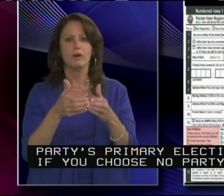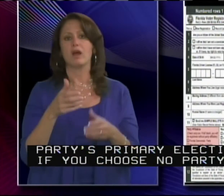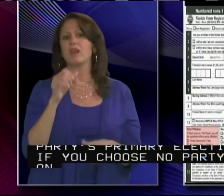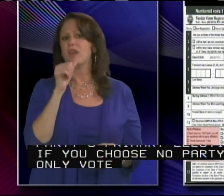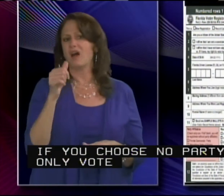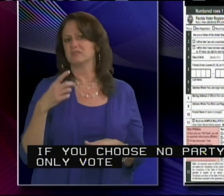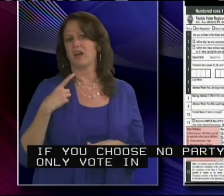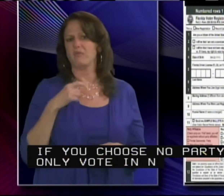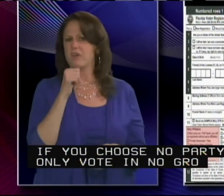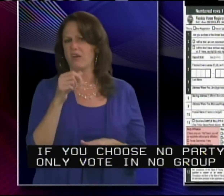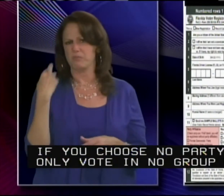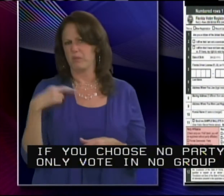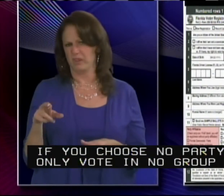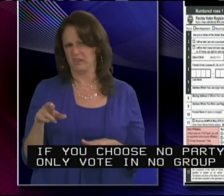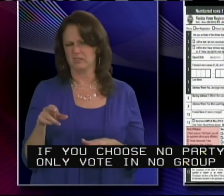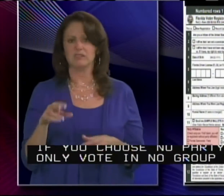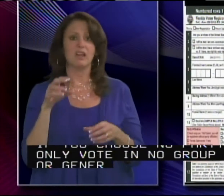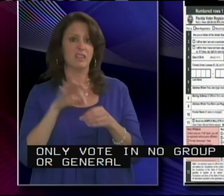general elections.